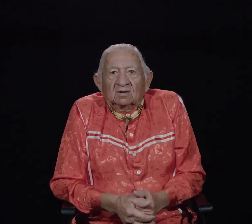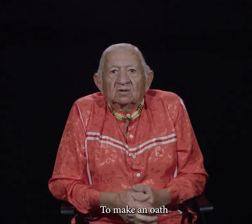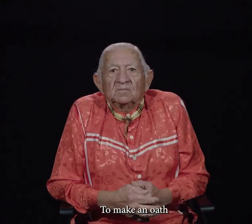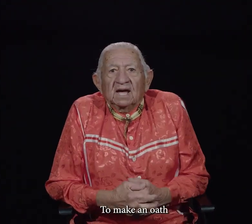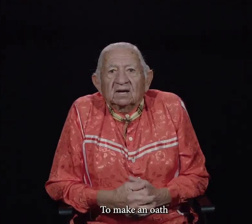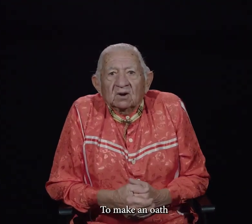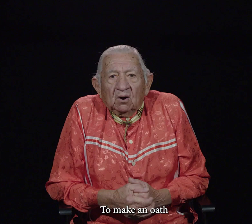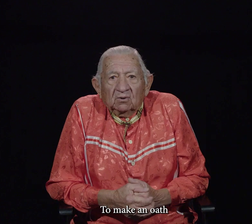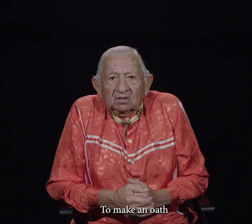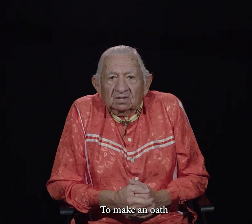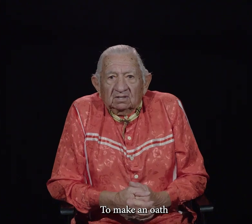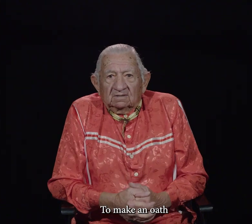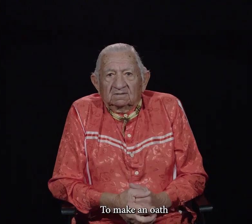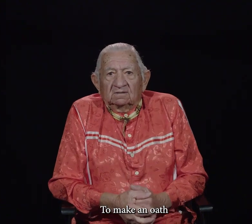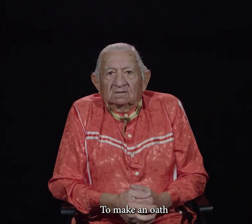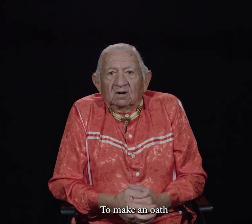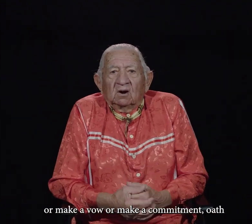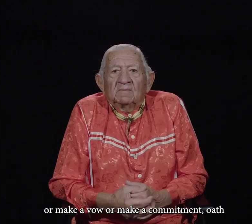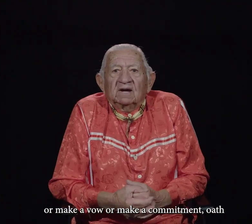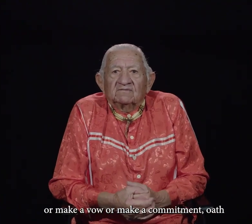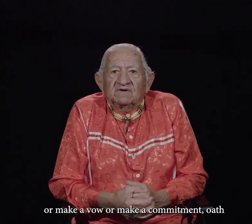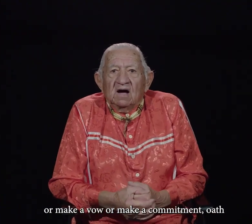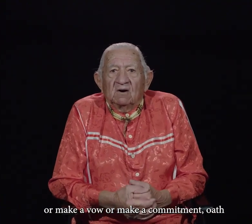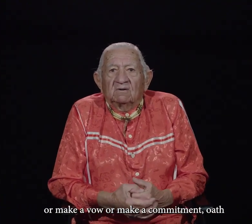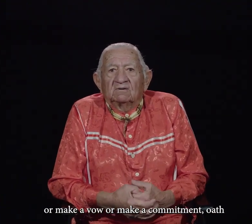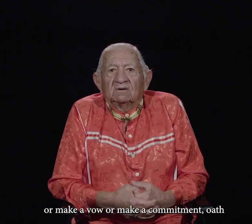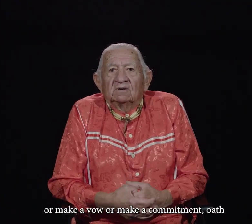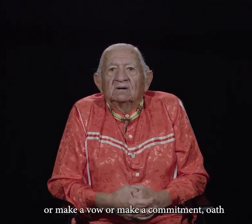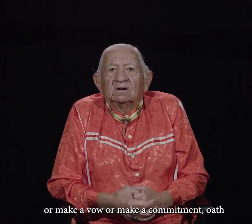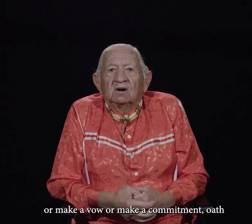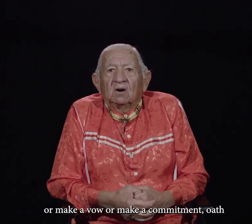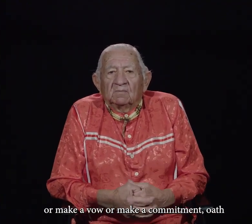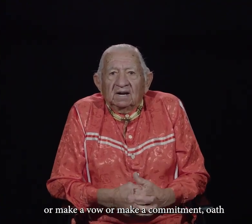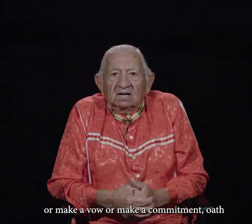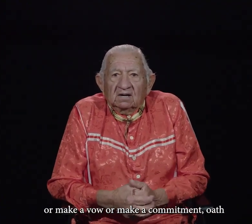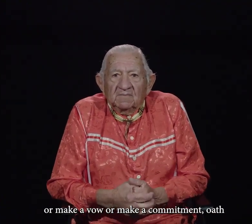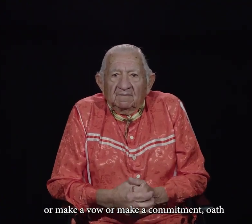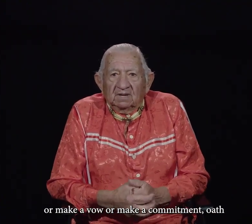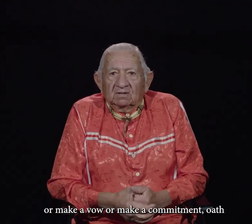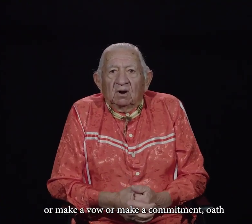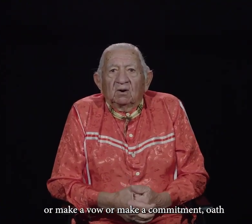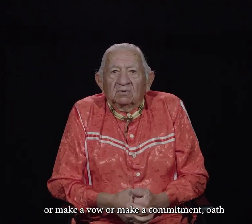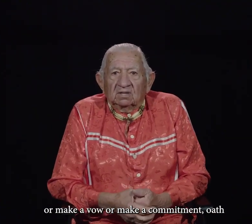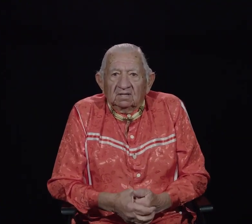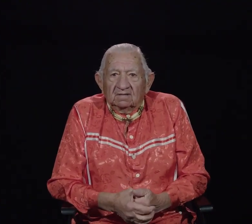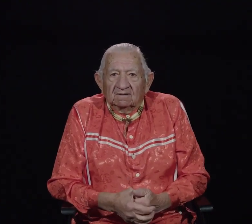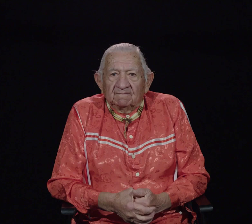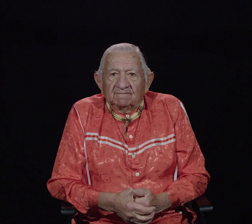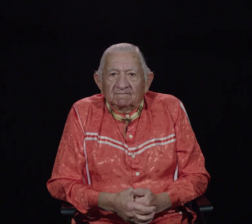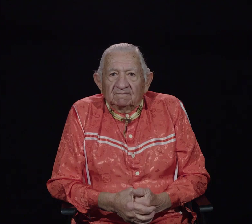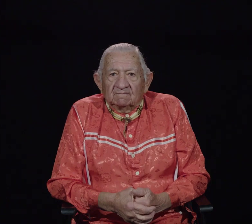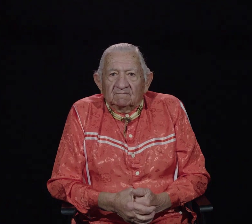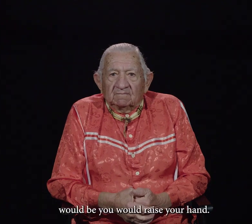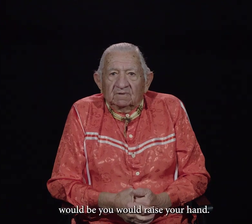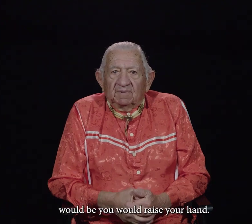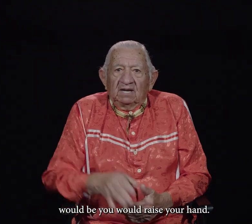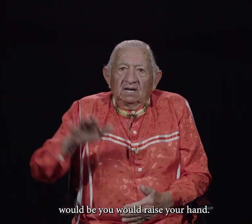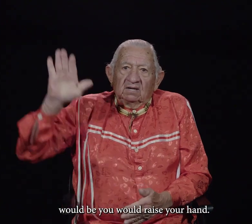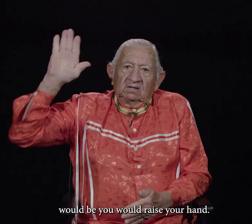To make an oath, or make a vow, or make a commitment, oath, would be you